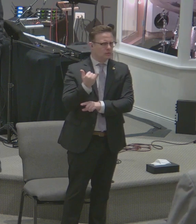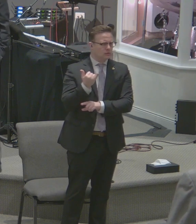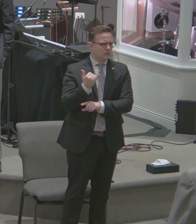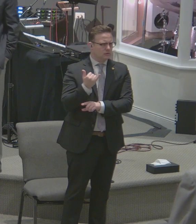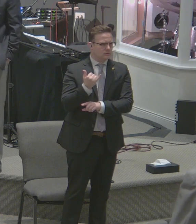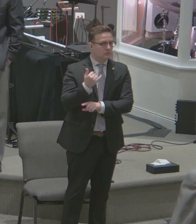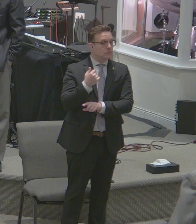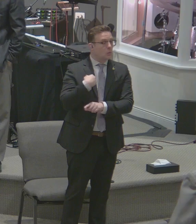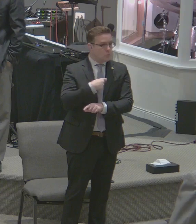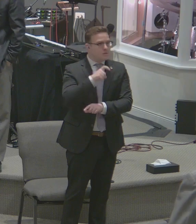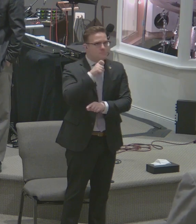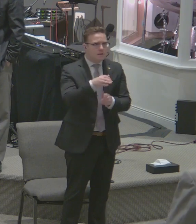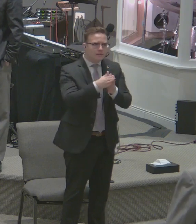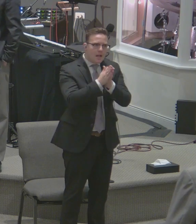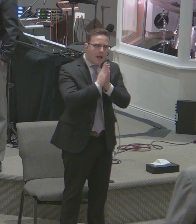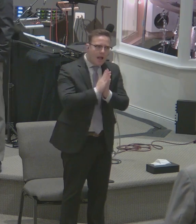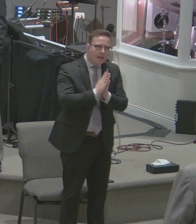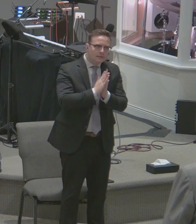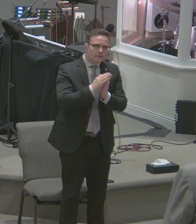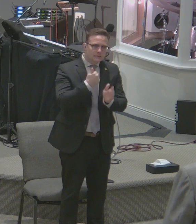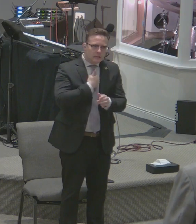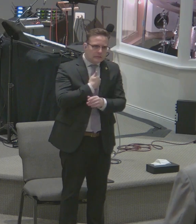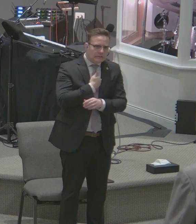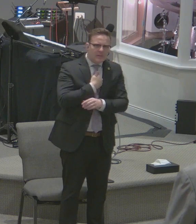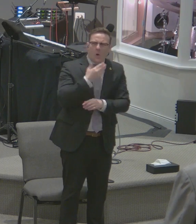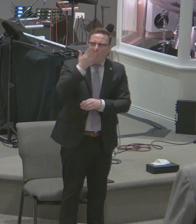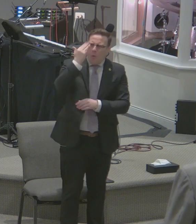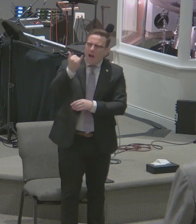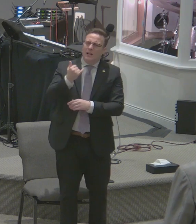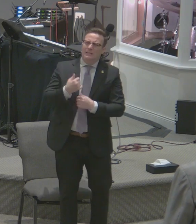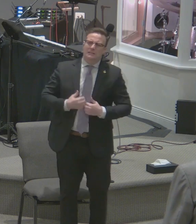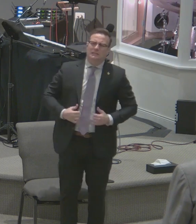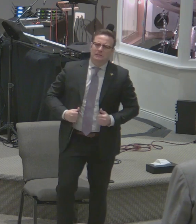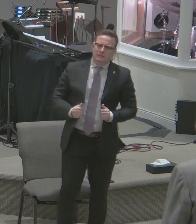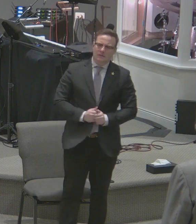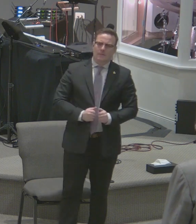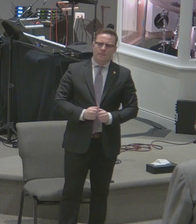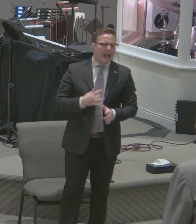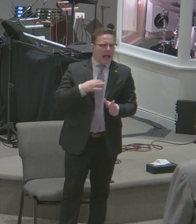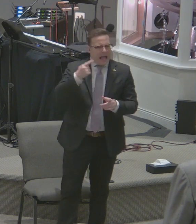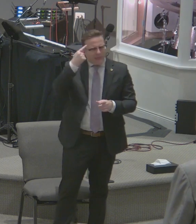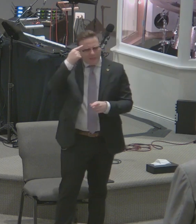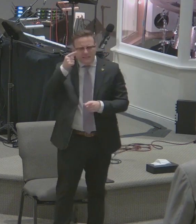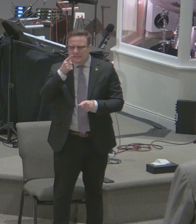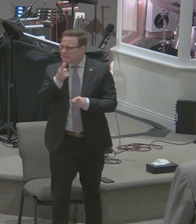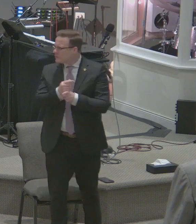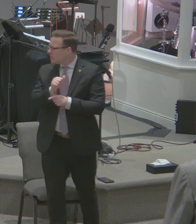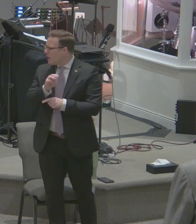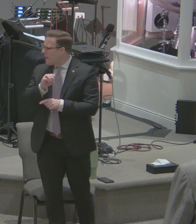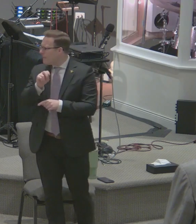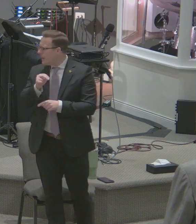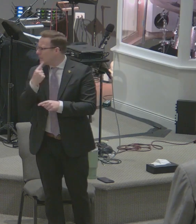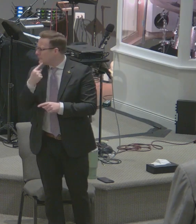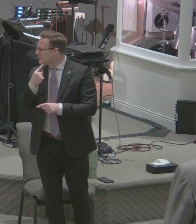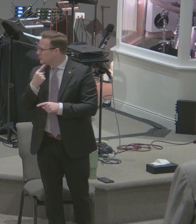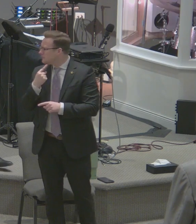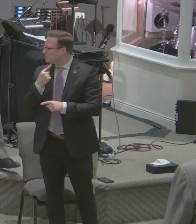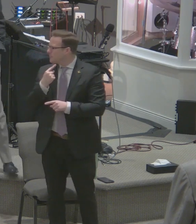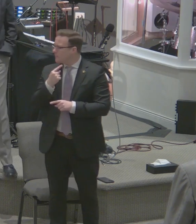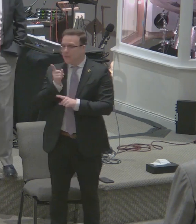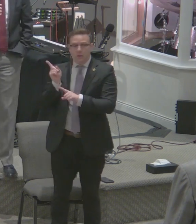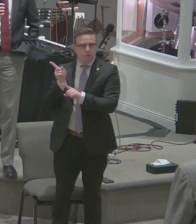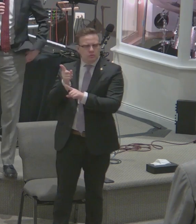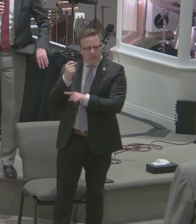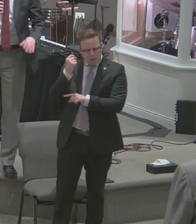We've got to ask ourselves, why is that? Why is it that when, I think it was Sister Amon Williams said, that she